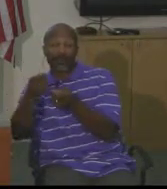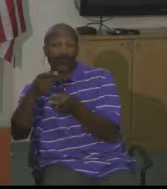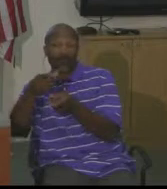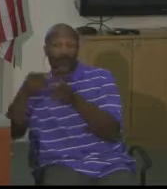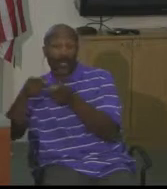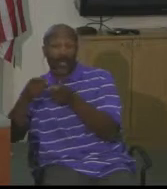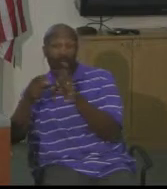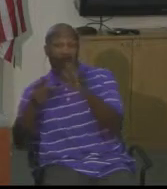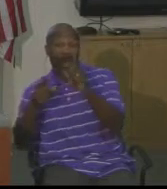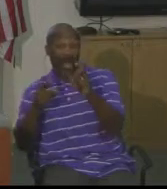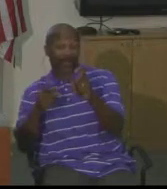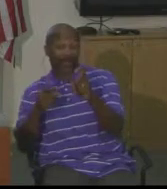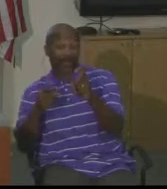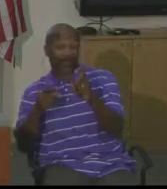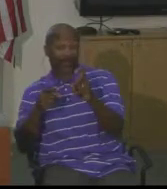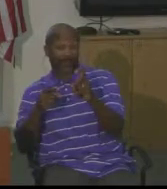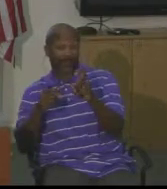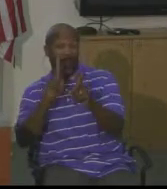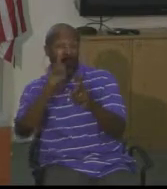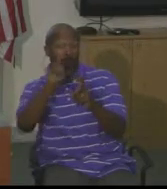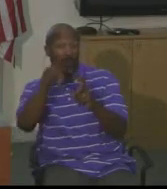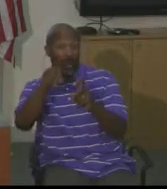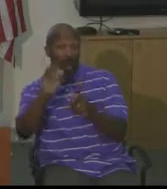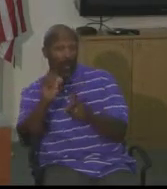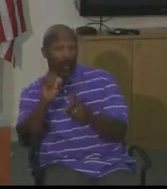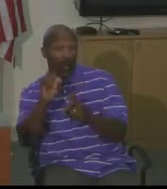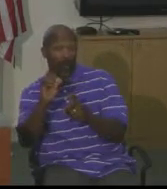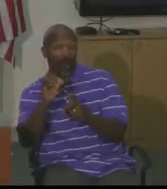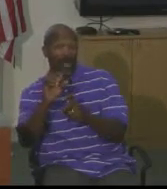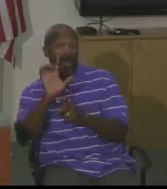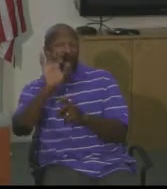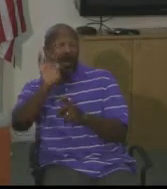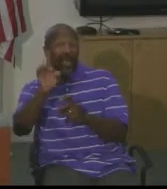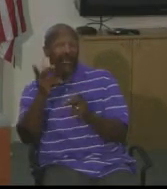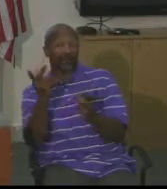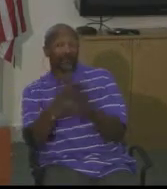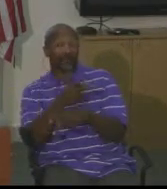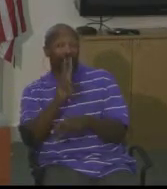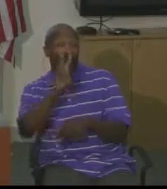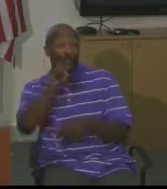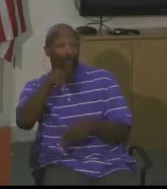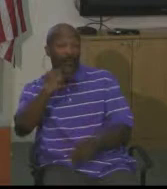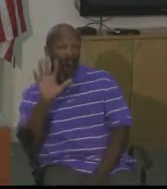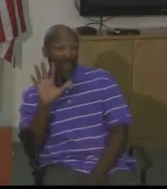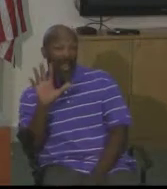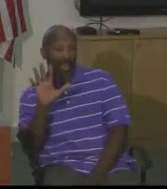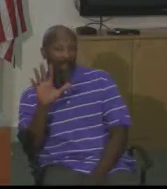8X 1.0 card would be 8 times 2.5